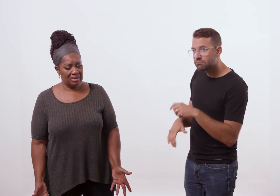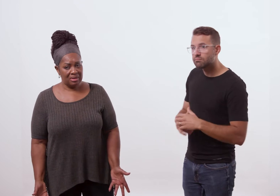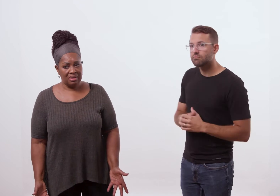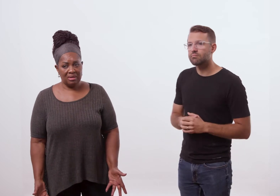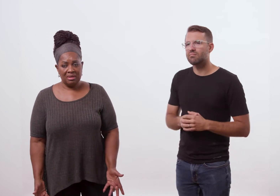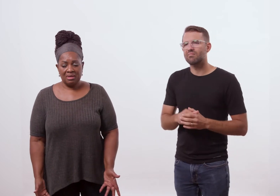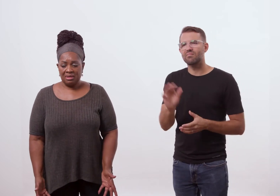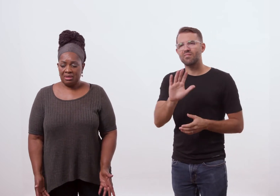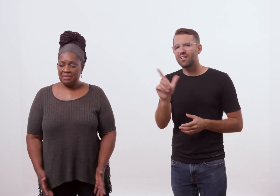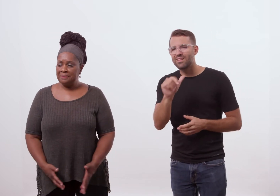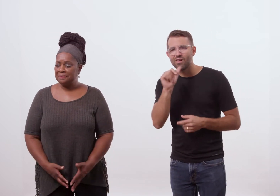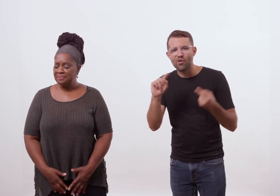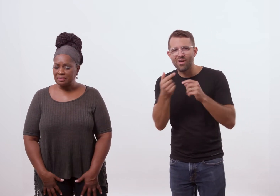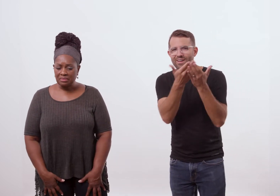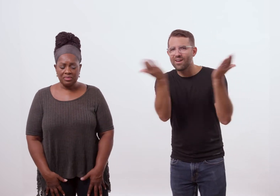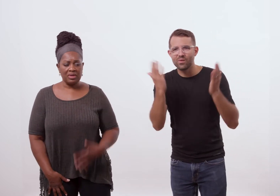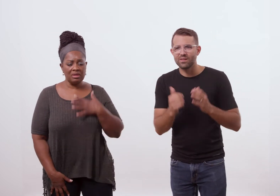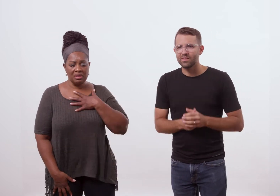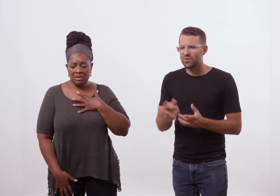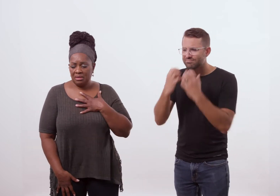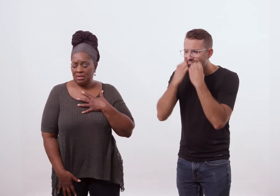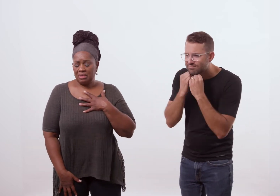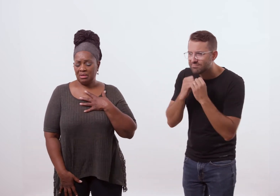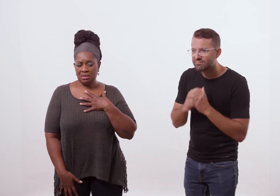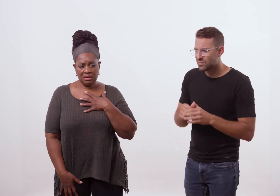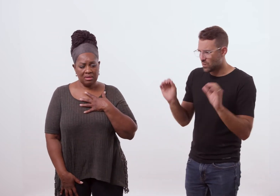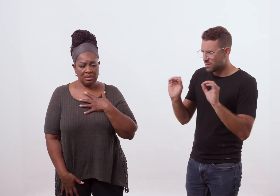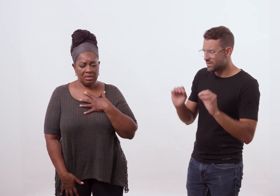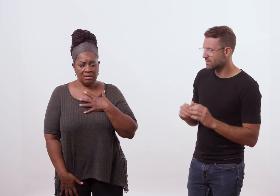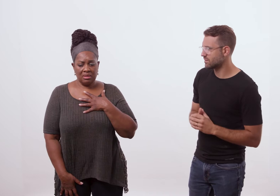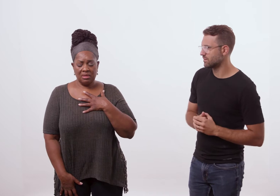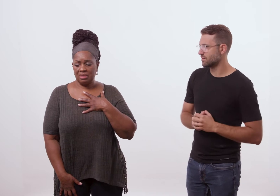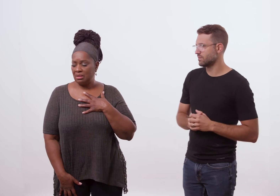anything or anyone you care for. Lita?